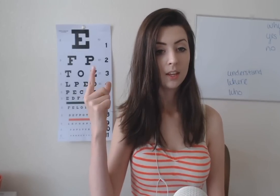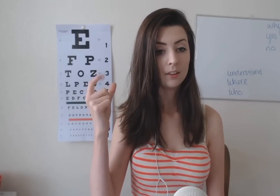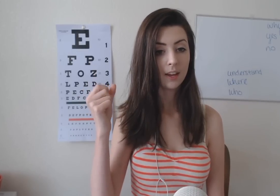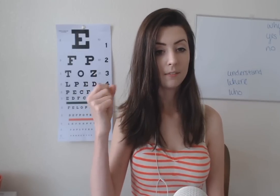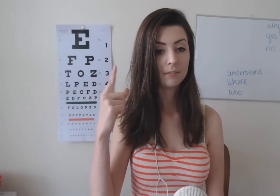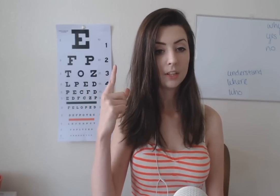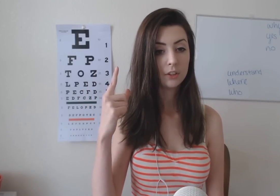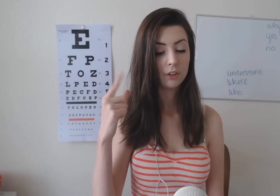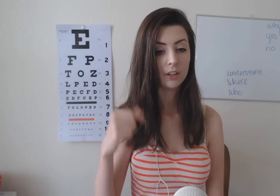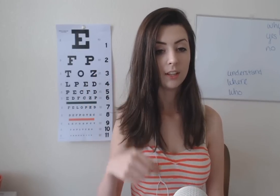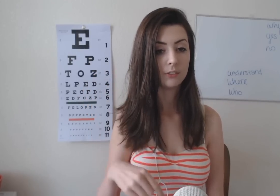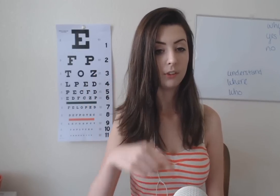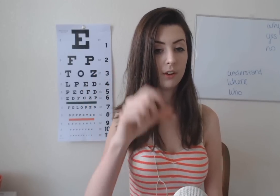kind of flicker your index finger out like